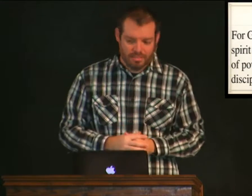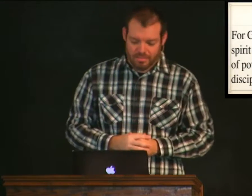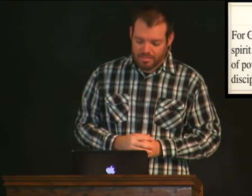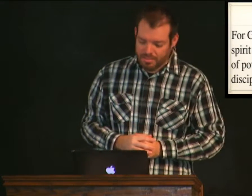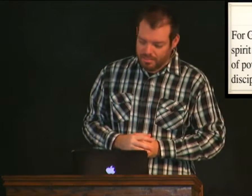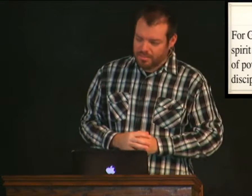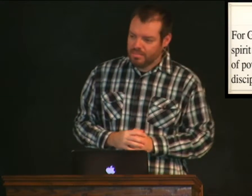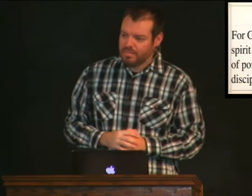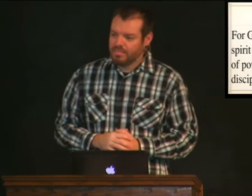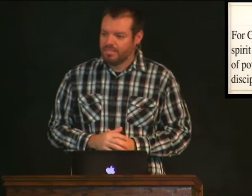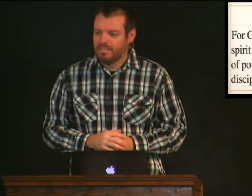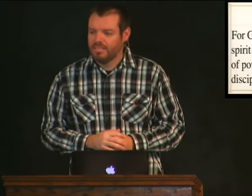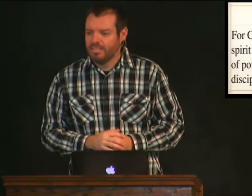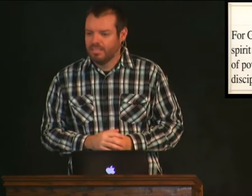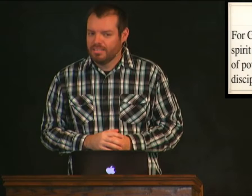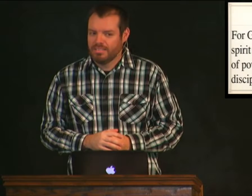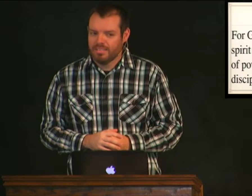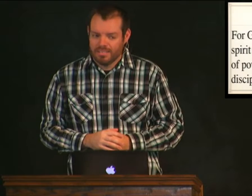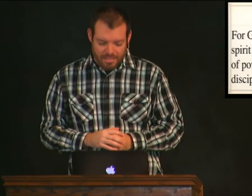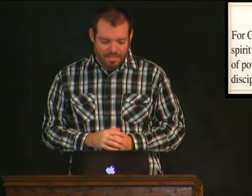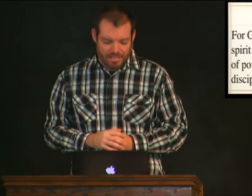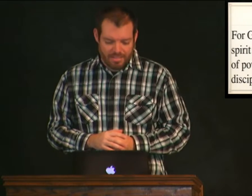self-discipline.